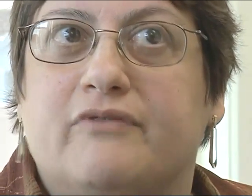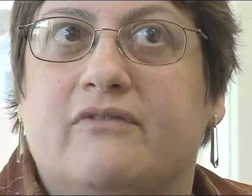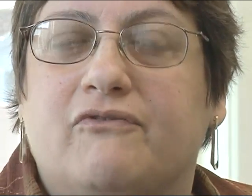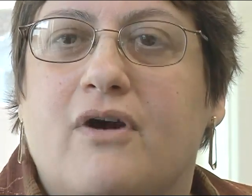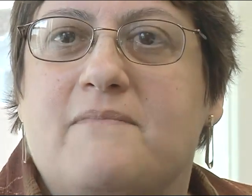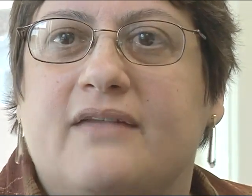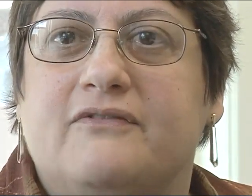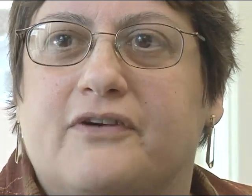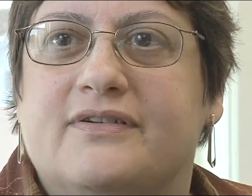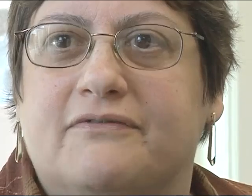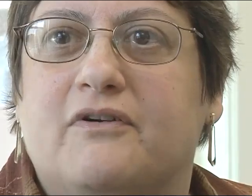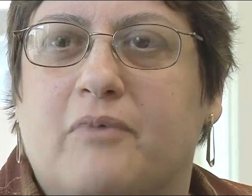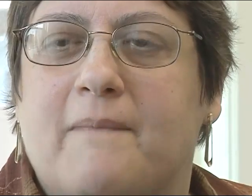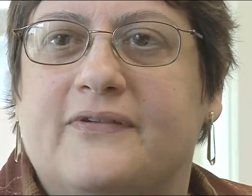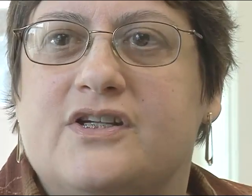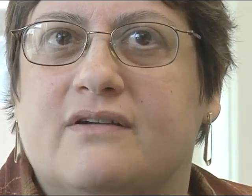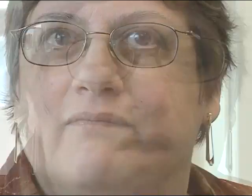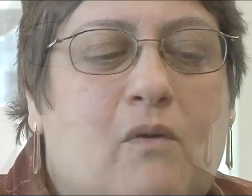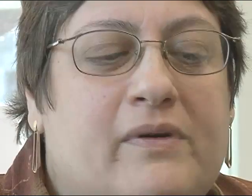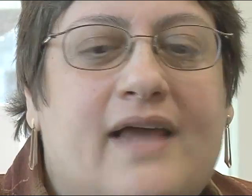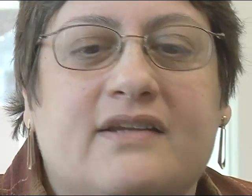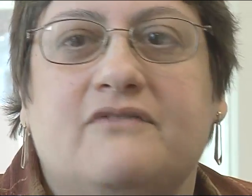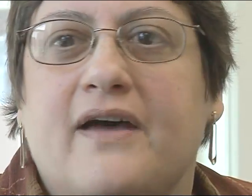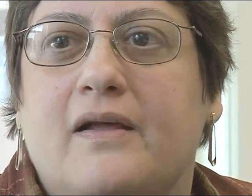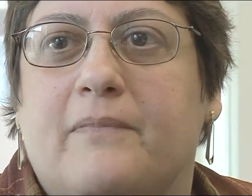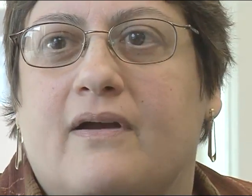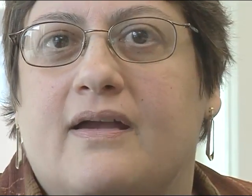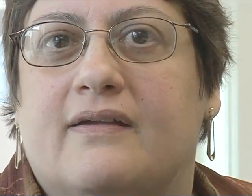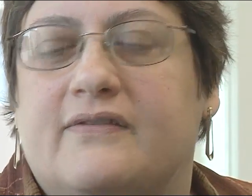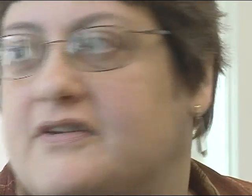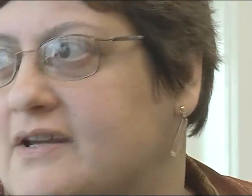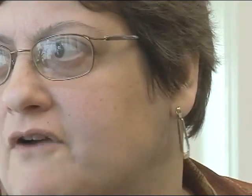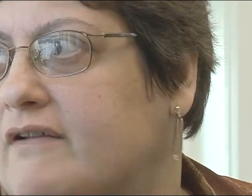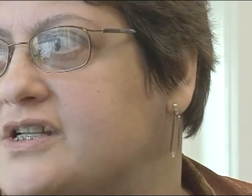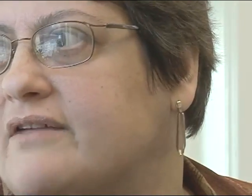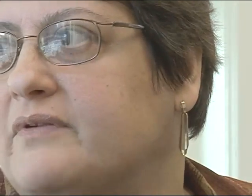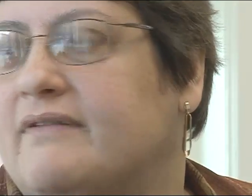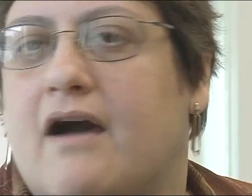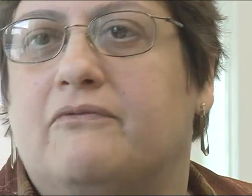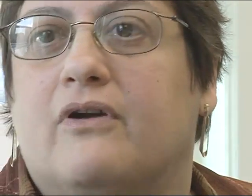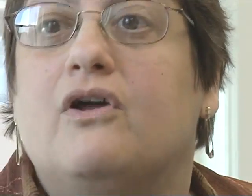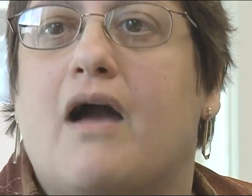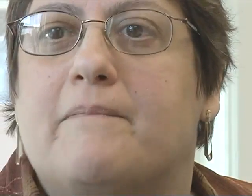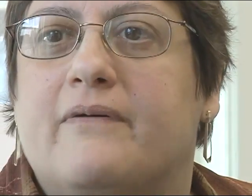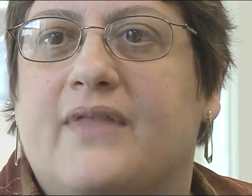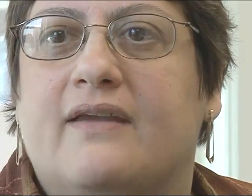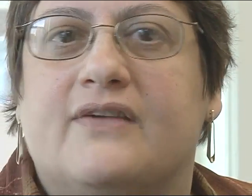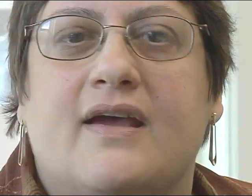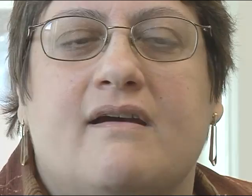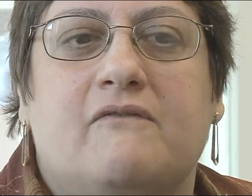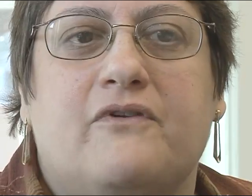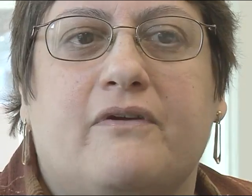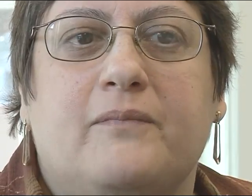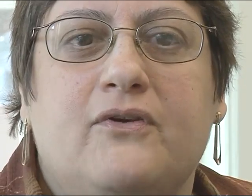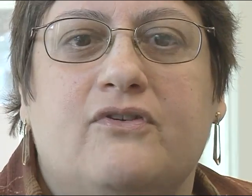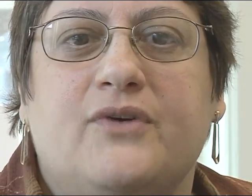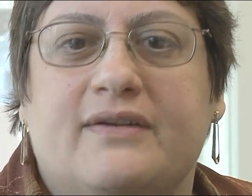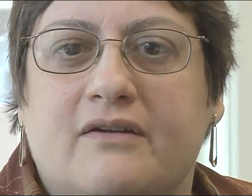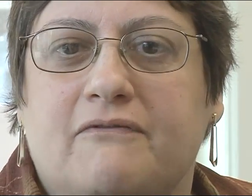written form, that's a very difficult proposition. What we'd like to develop is the technology that would allow for a lookup. That is, for the computer to identify